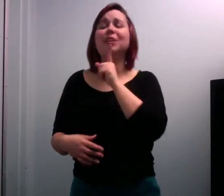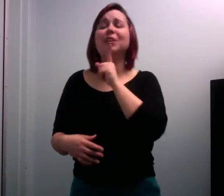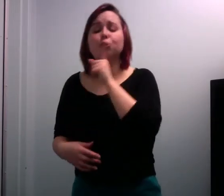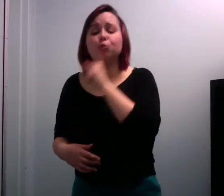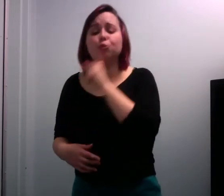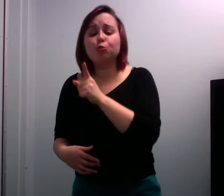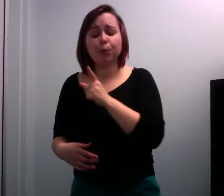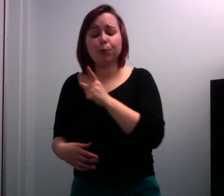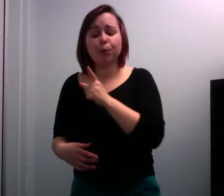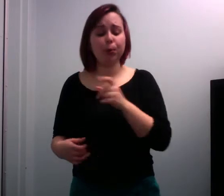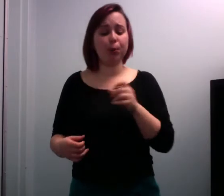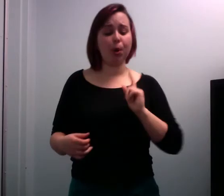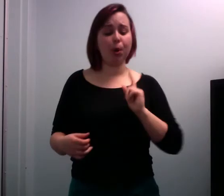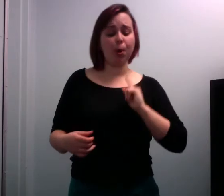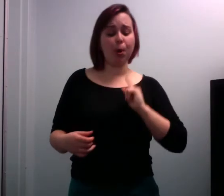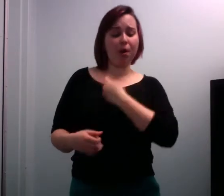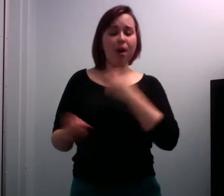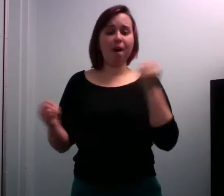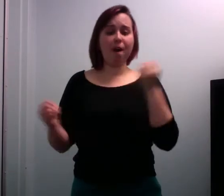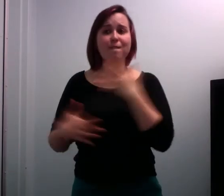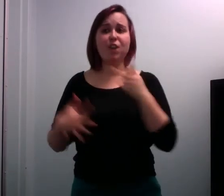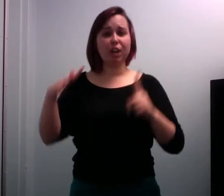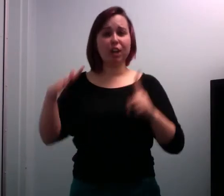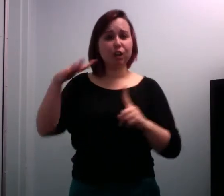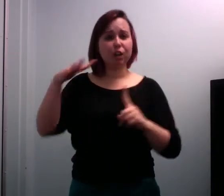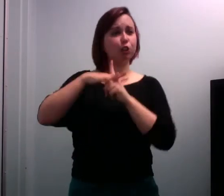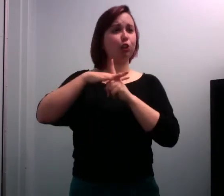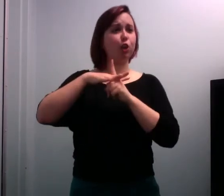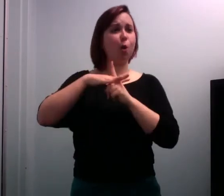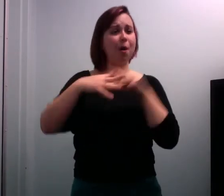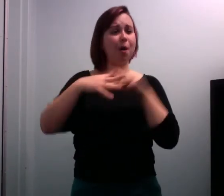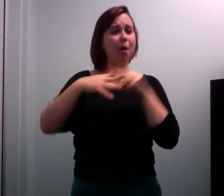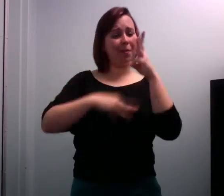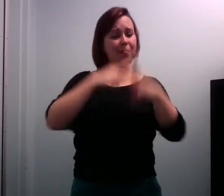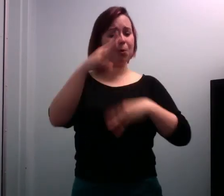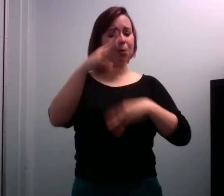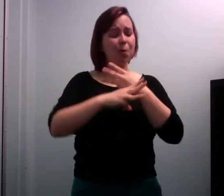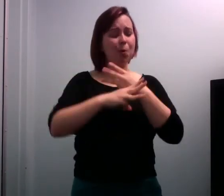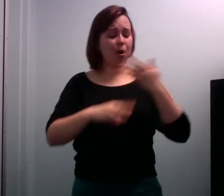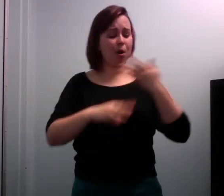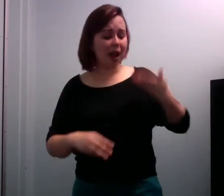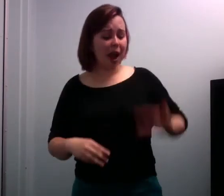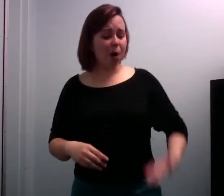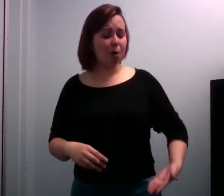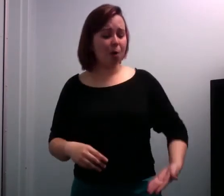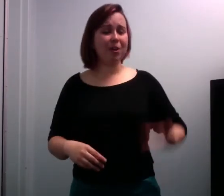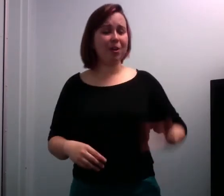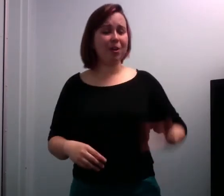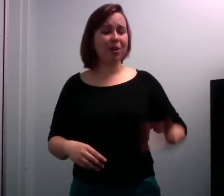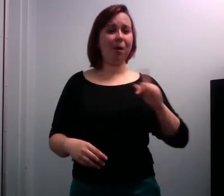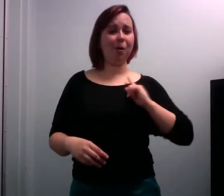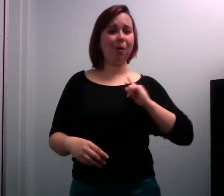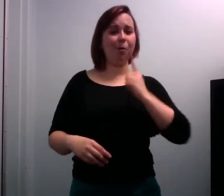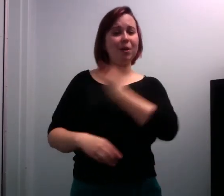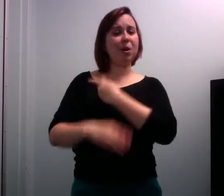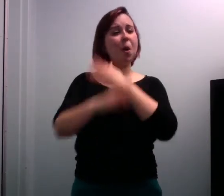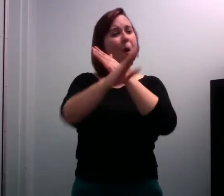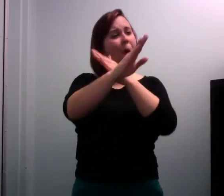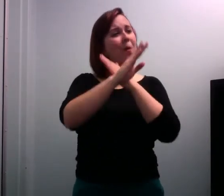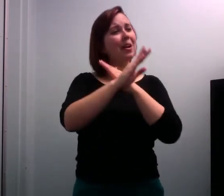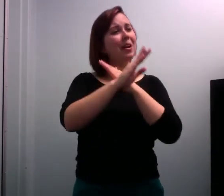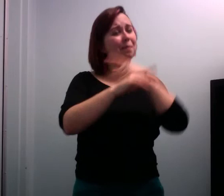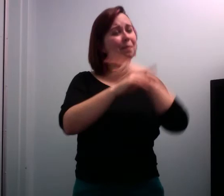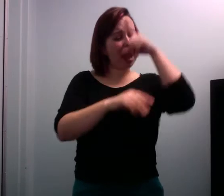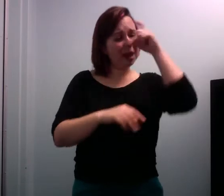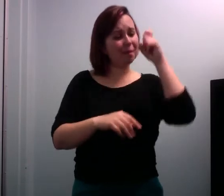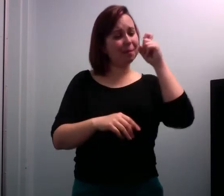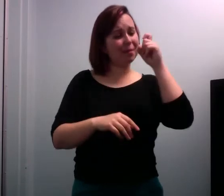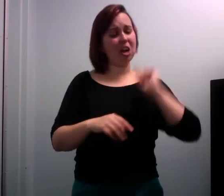way because of our fears. Well, sad to say, it's not possible to do away with fear